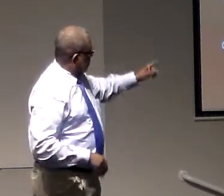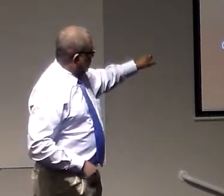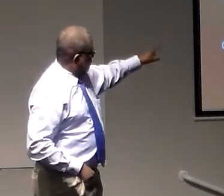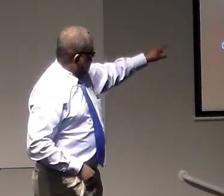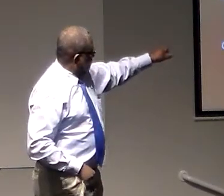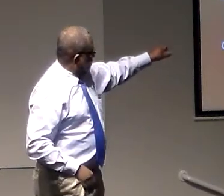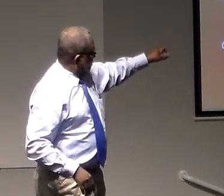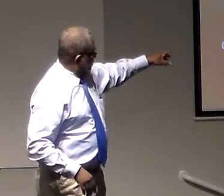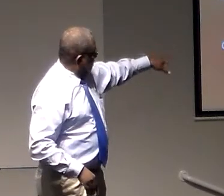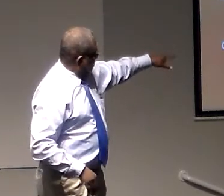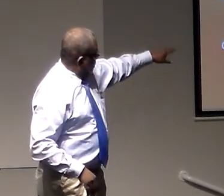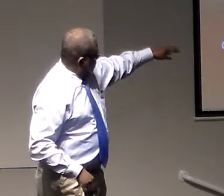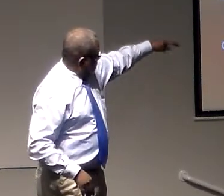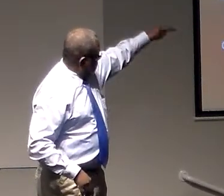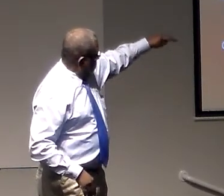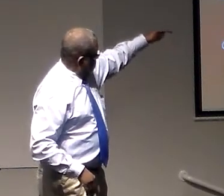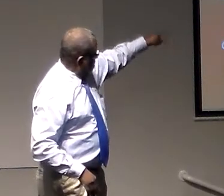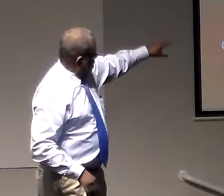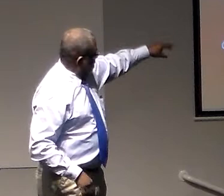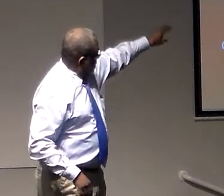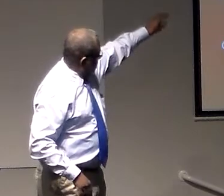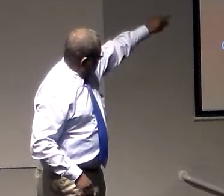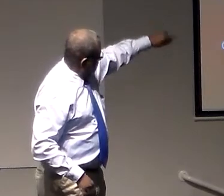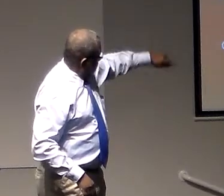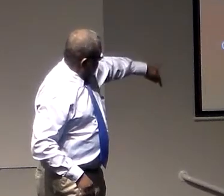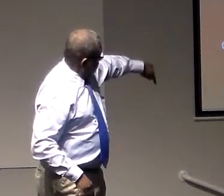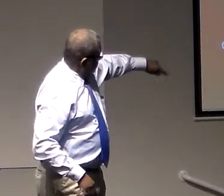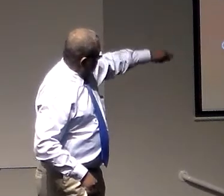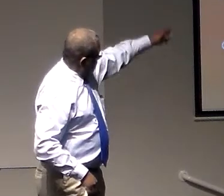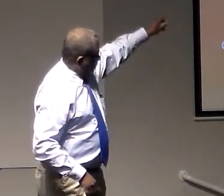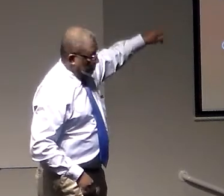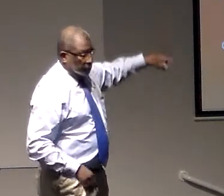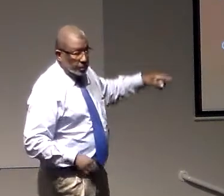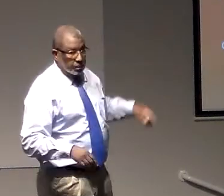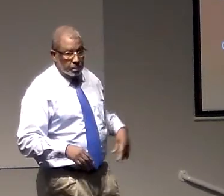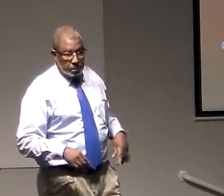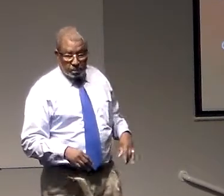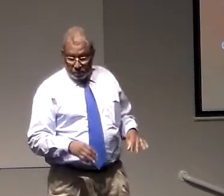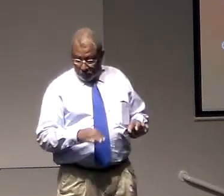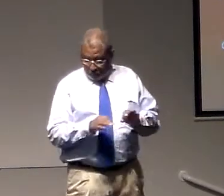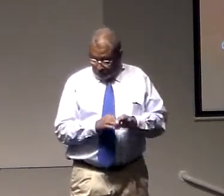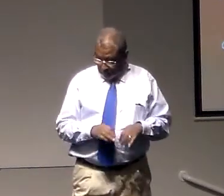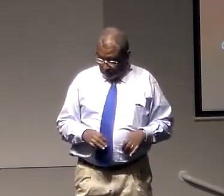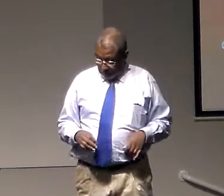Again, look at that map right there. You'll see right there, Canaan's a little bit north up there.